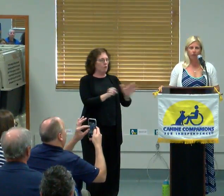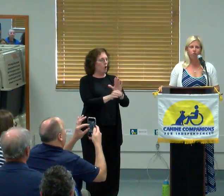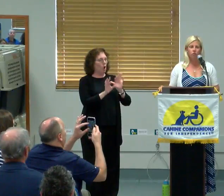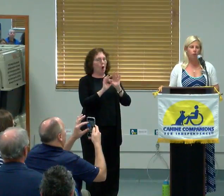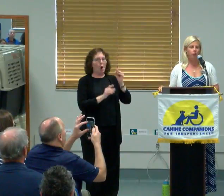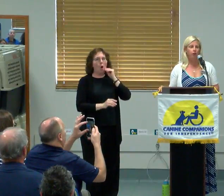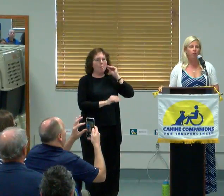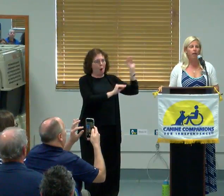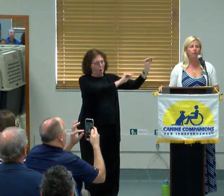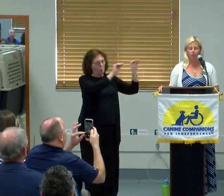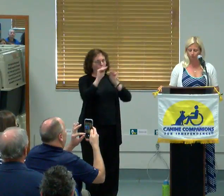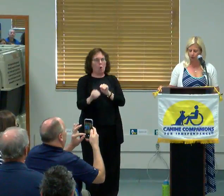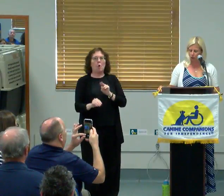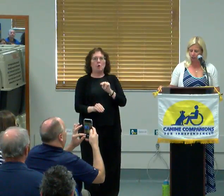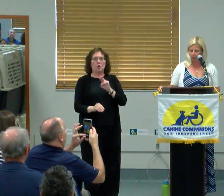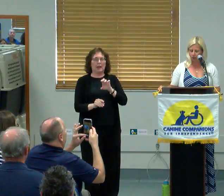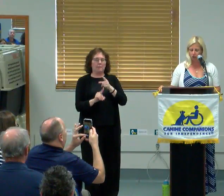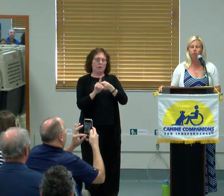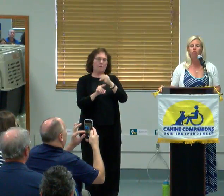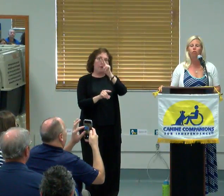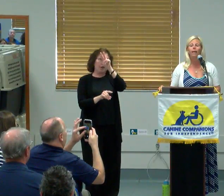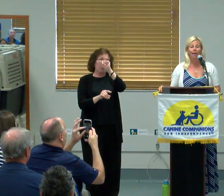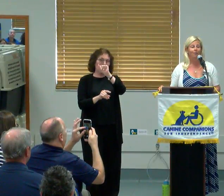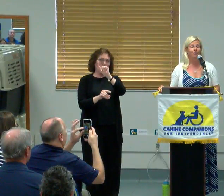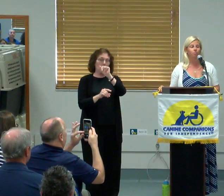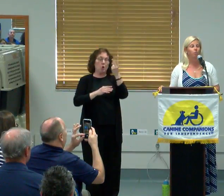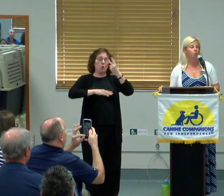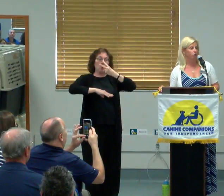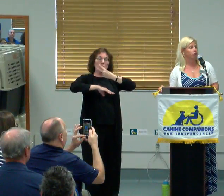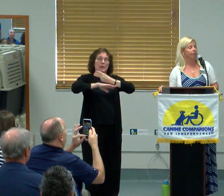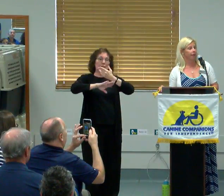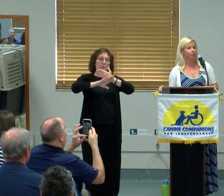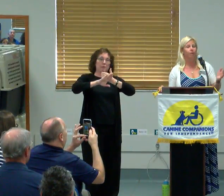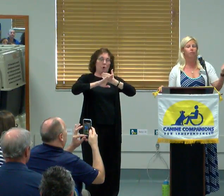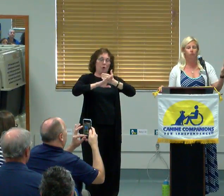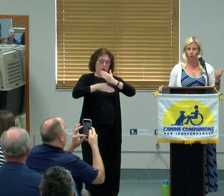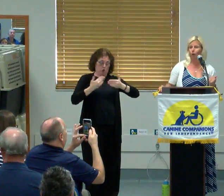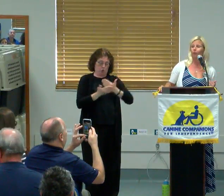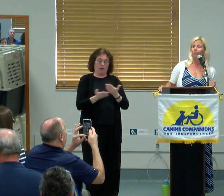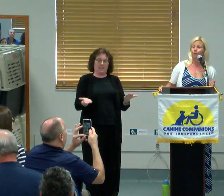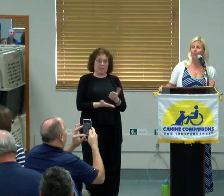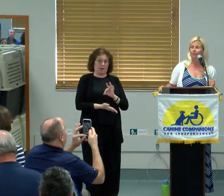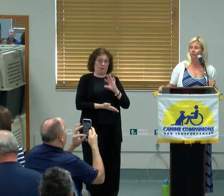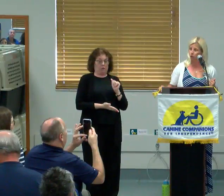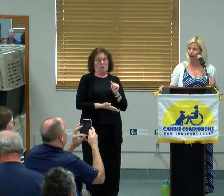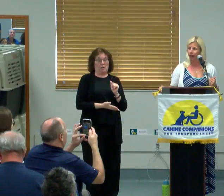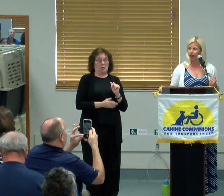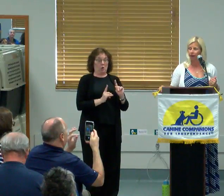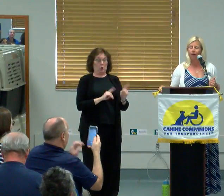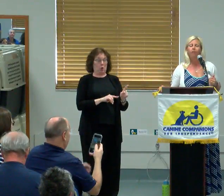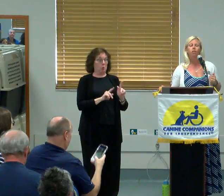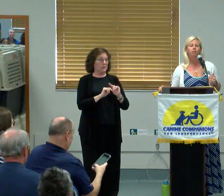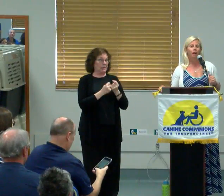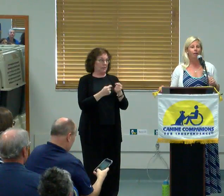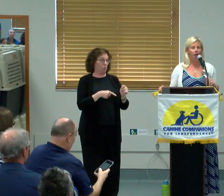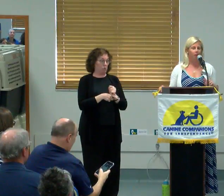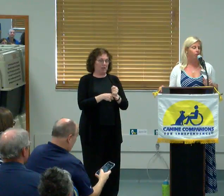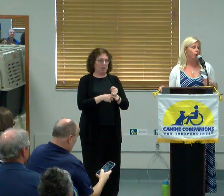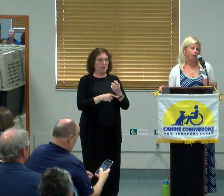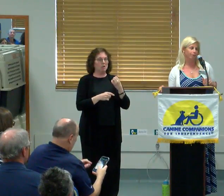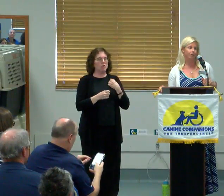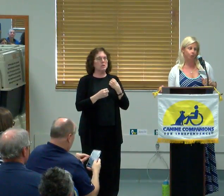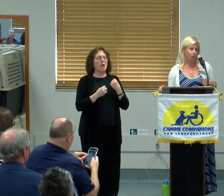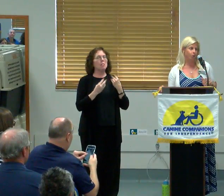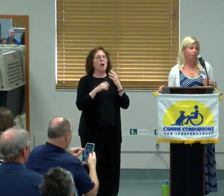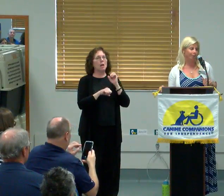home to North Carolina from Virginia just 2 days before she came to Florida to attend team training. She's got a lot